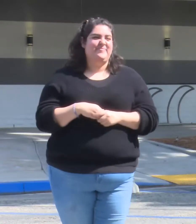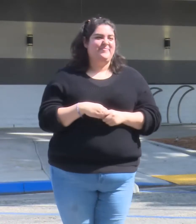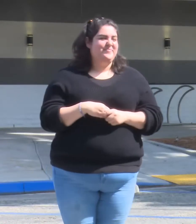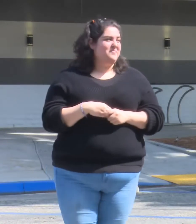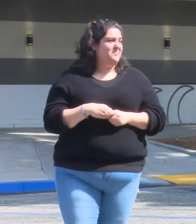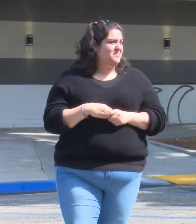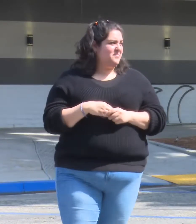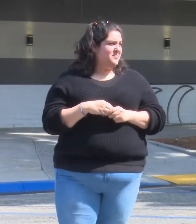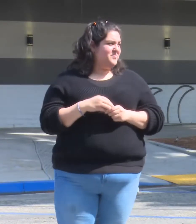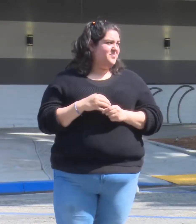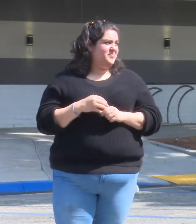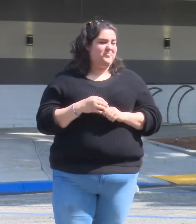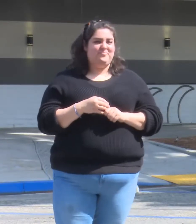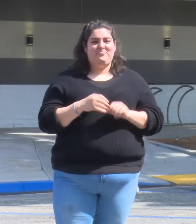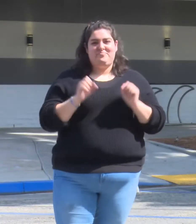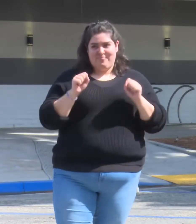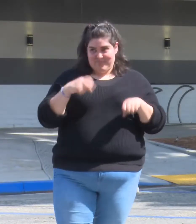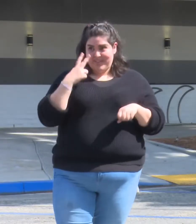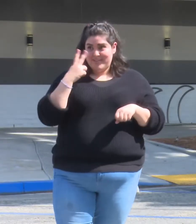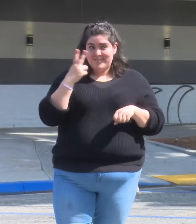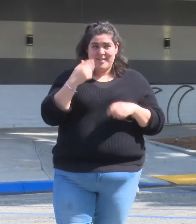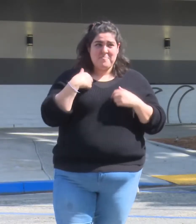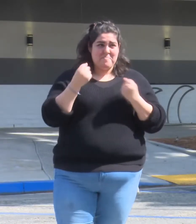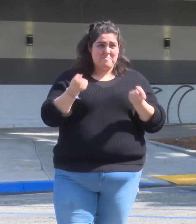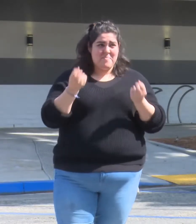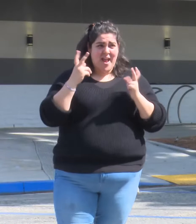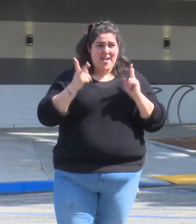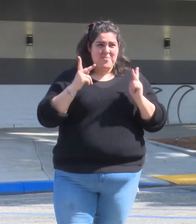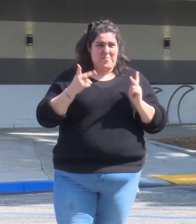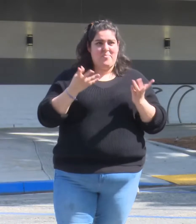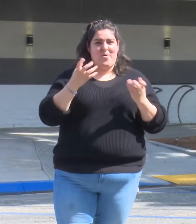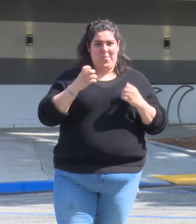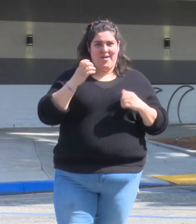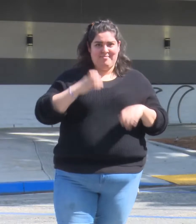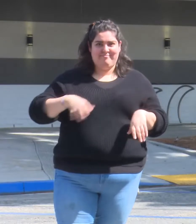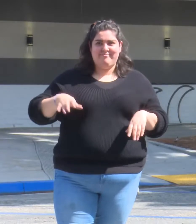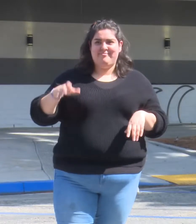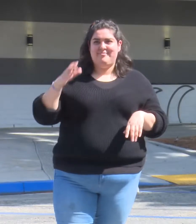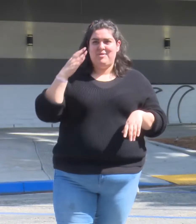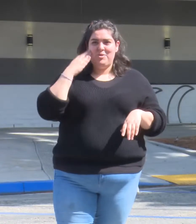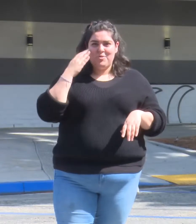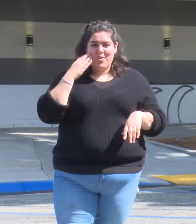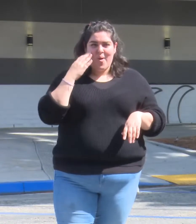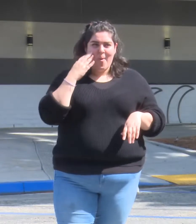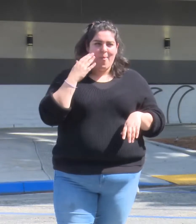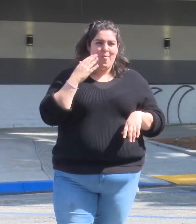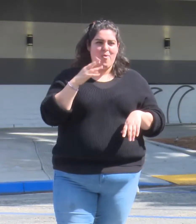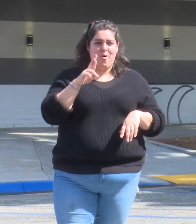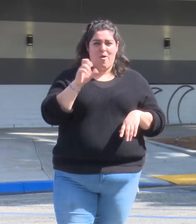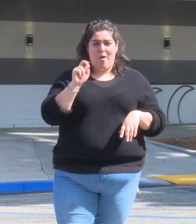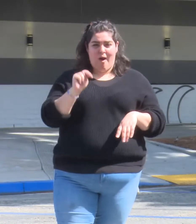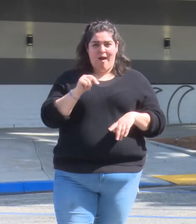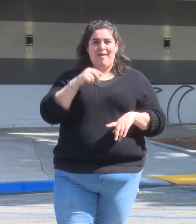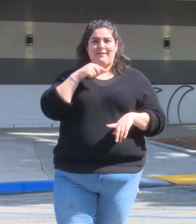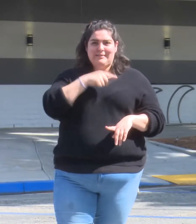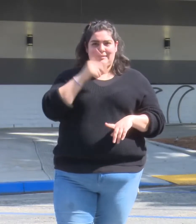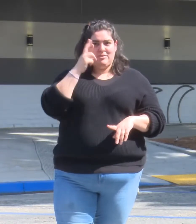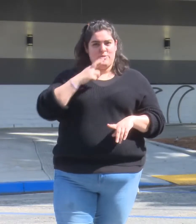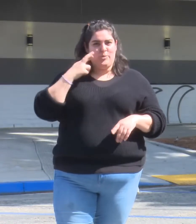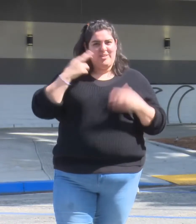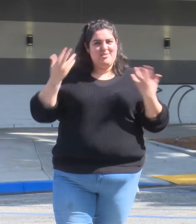So as you can see, we've got a lot of folks here today that want to hear and know that Ron is the reason we're